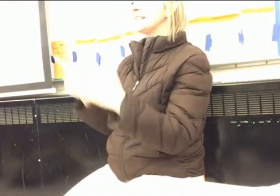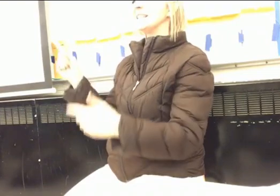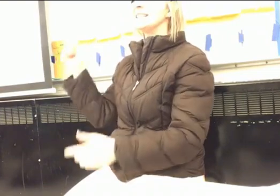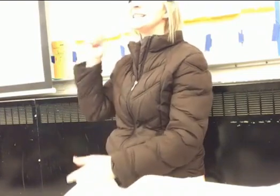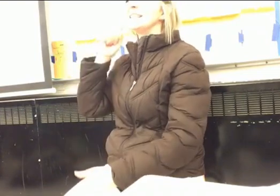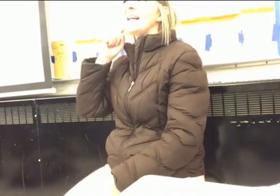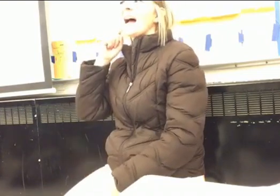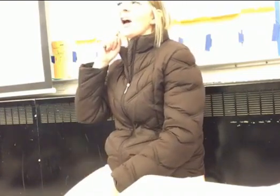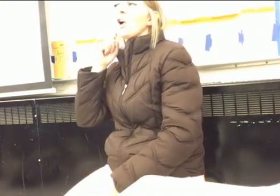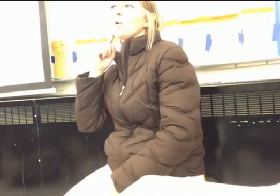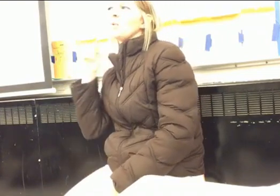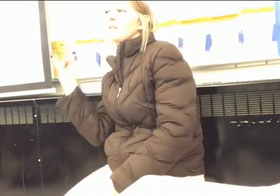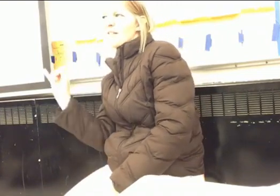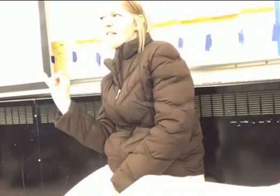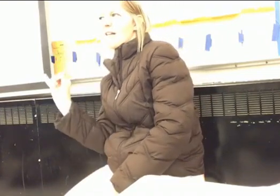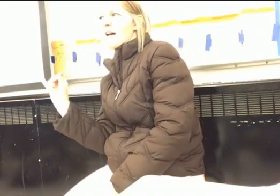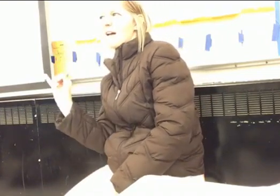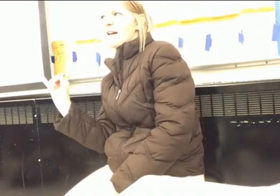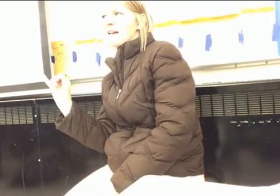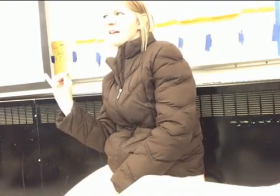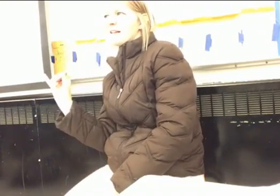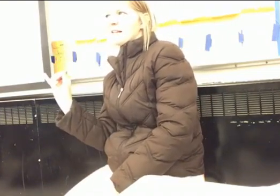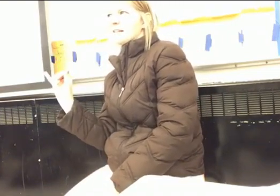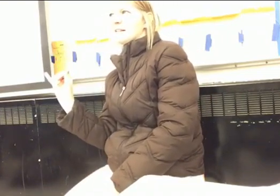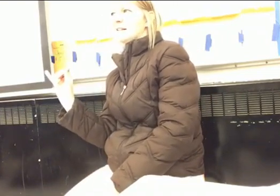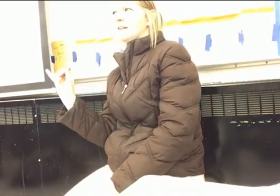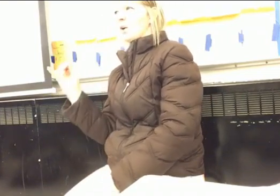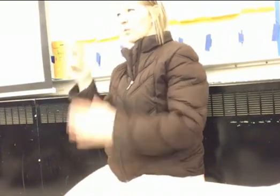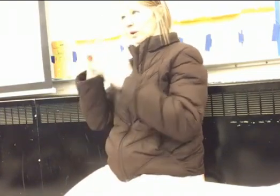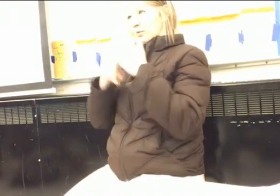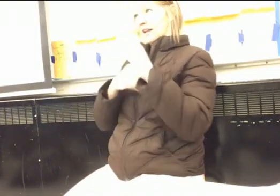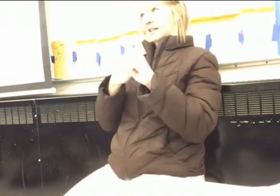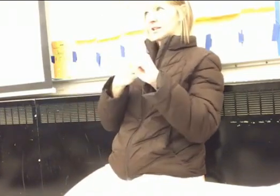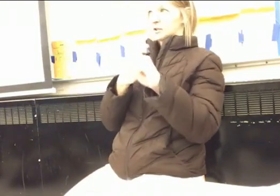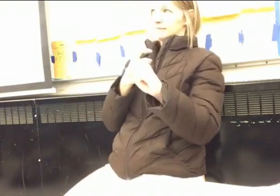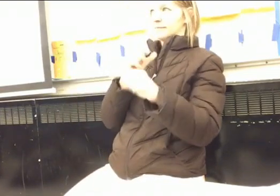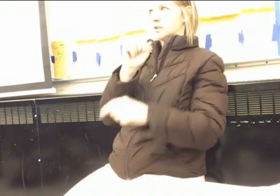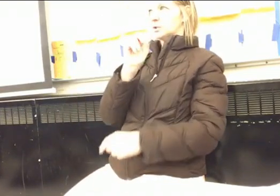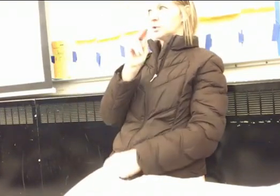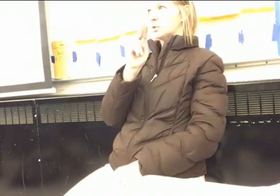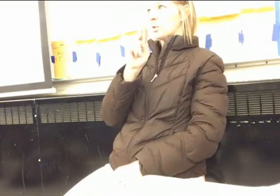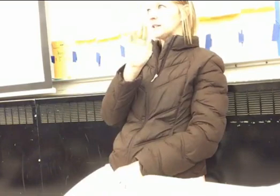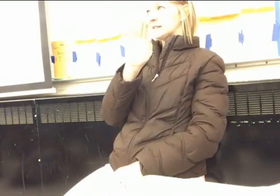to that we learned in the past? Does anybody remember we read a sourcing?